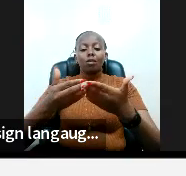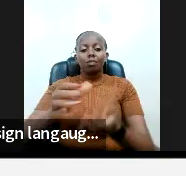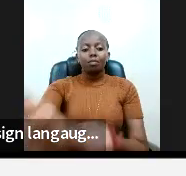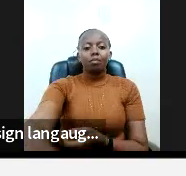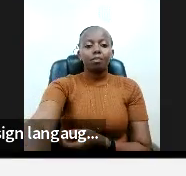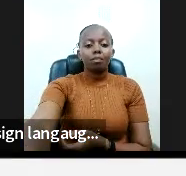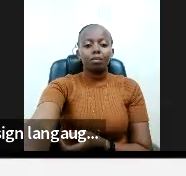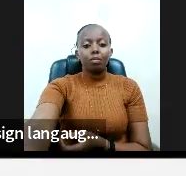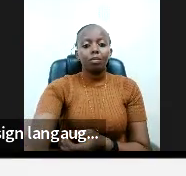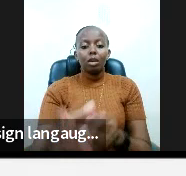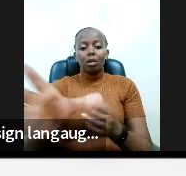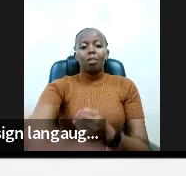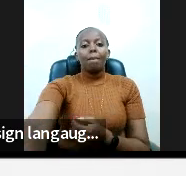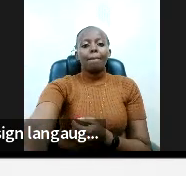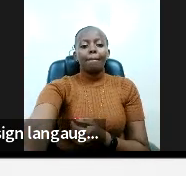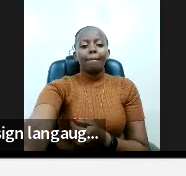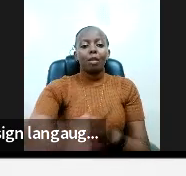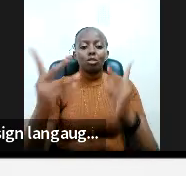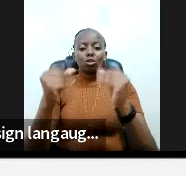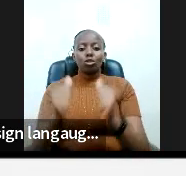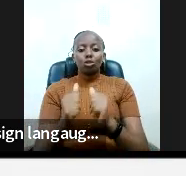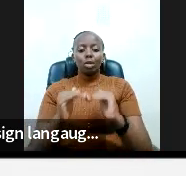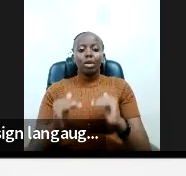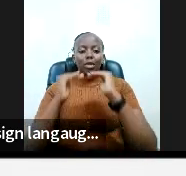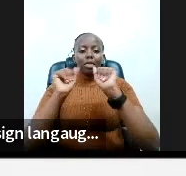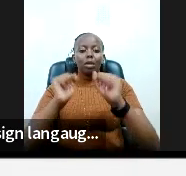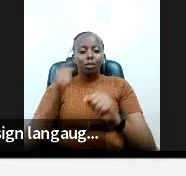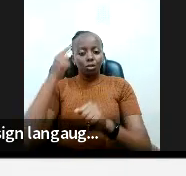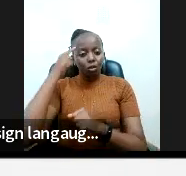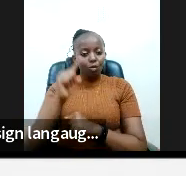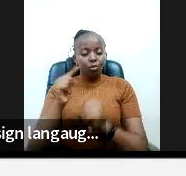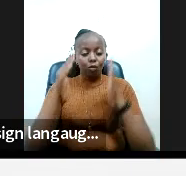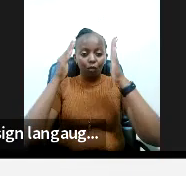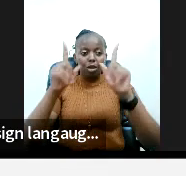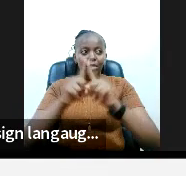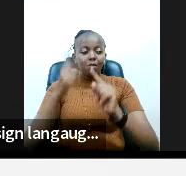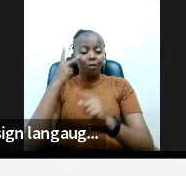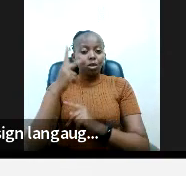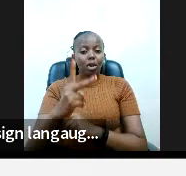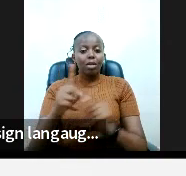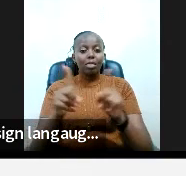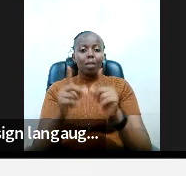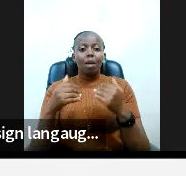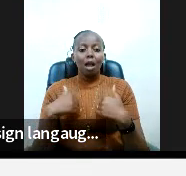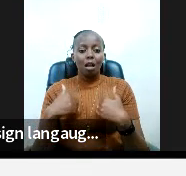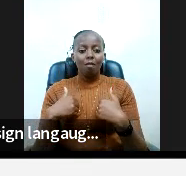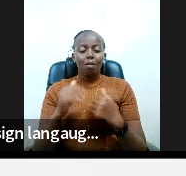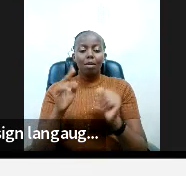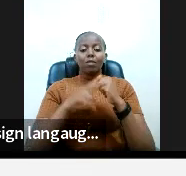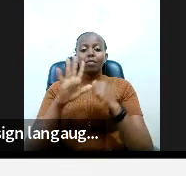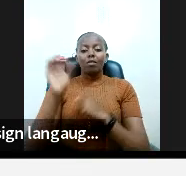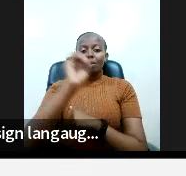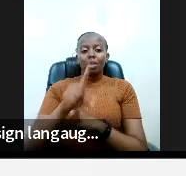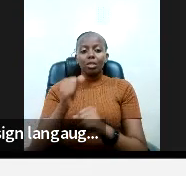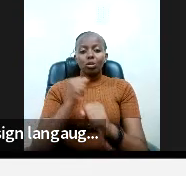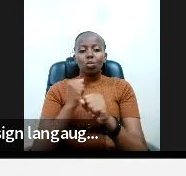The solution increases the ability of the user to pay attention, visualize, and retain knowledge by 75%. This works better